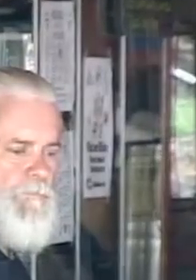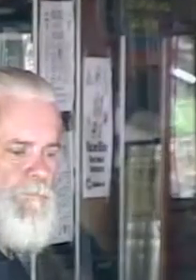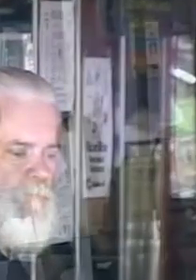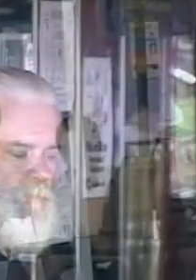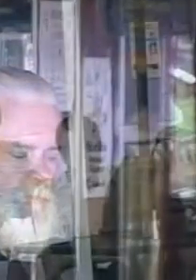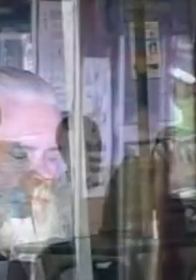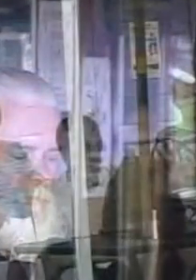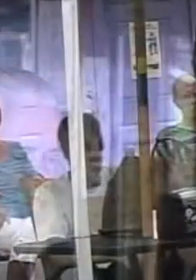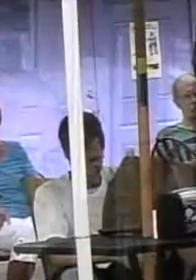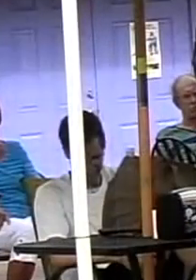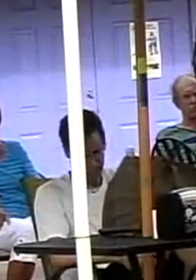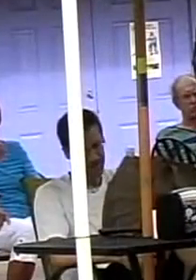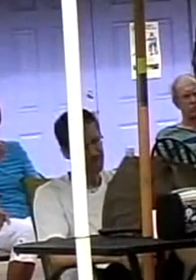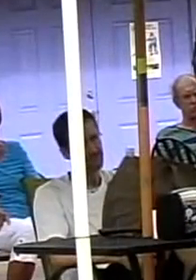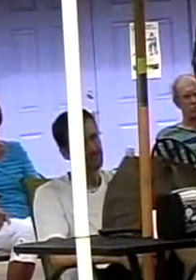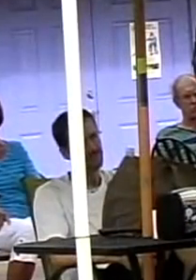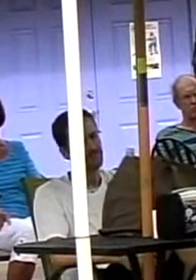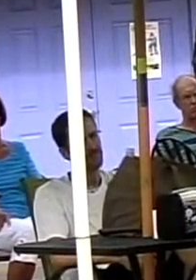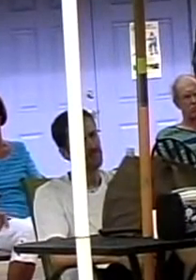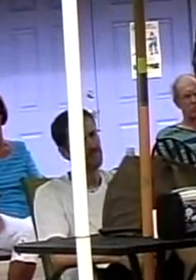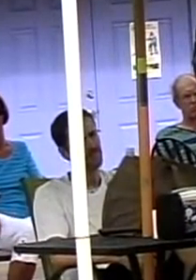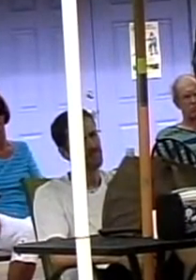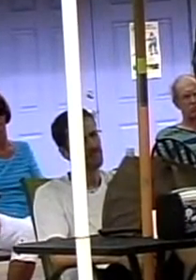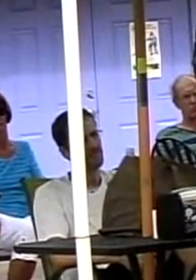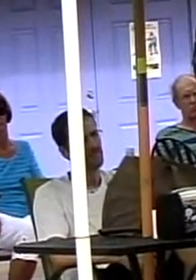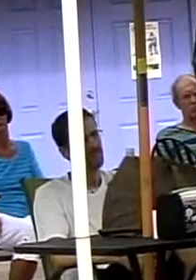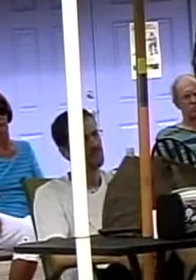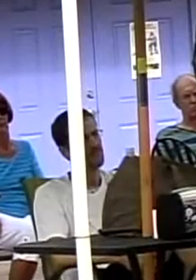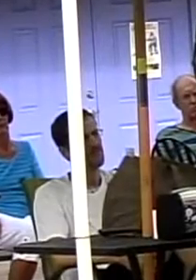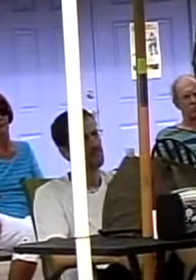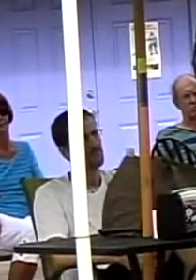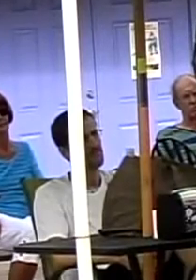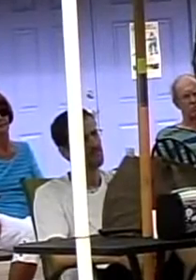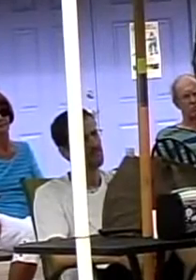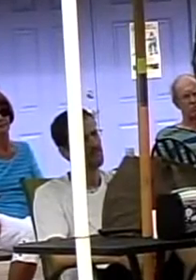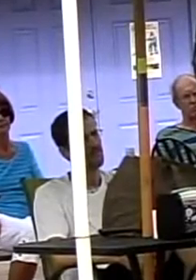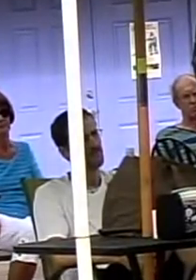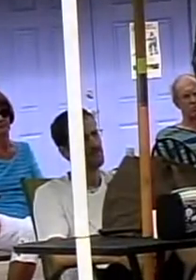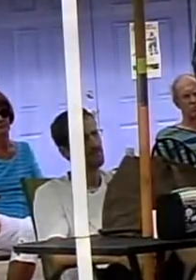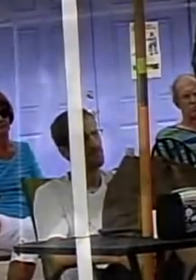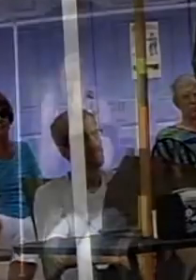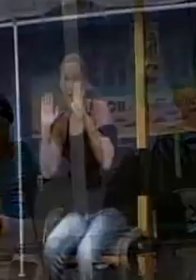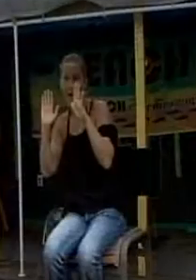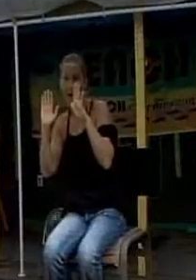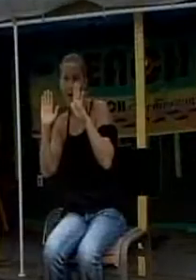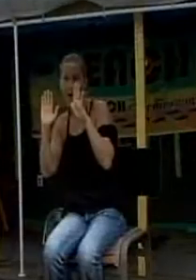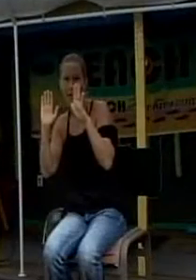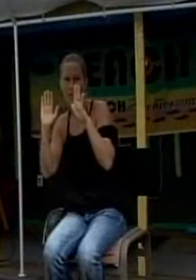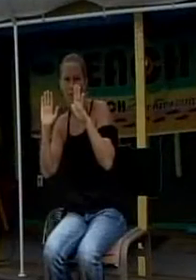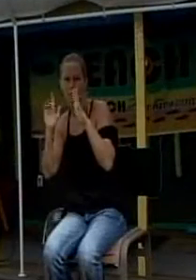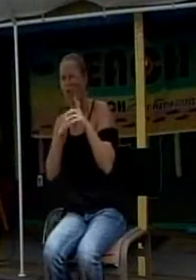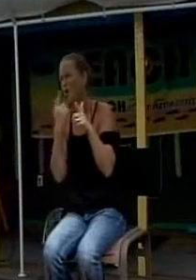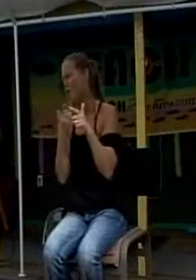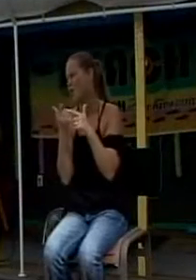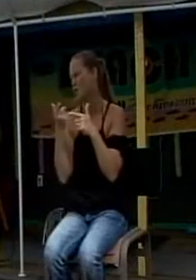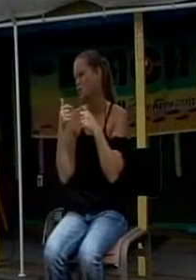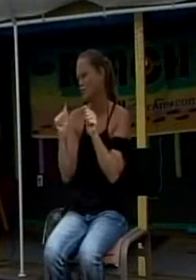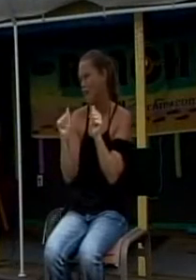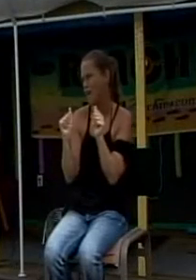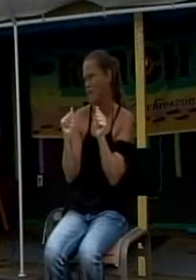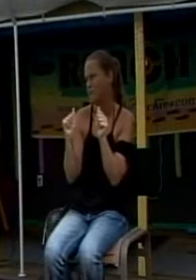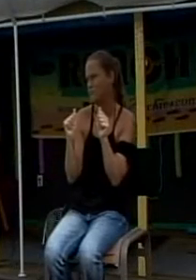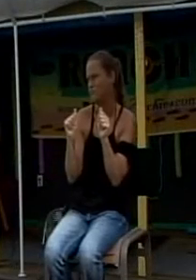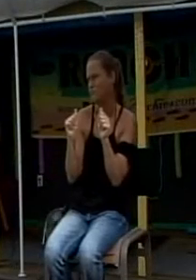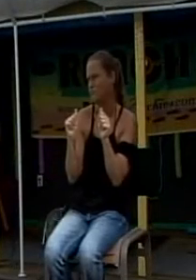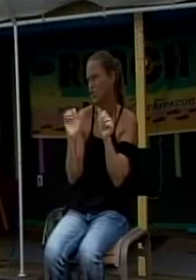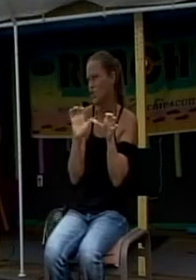want to just figure this life thing out on your own and do it your way? It's up to you. You know, it didn't work for me,